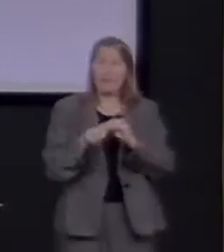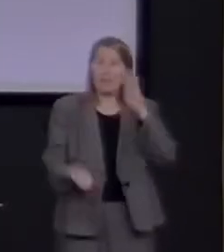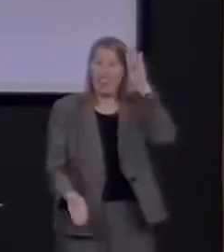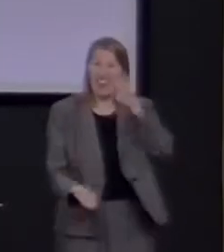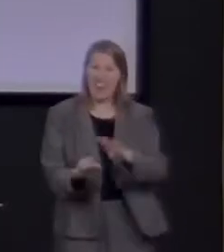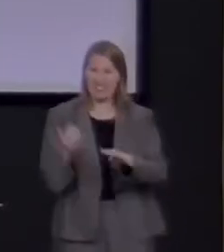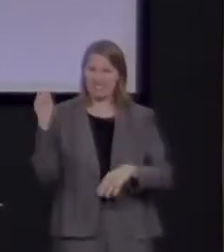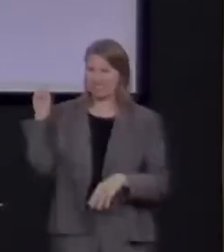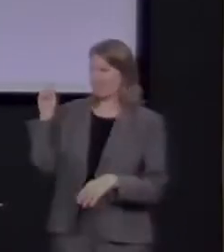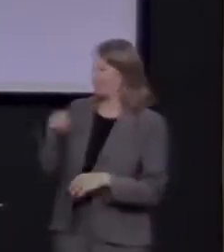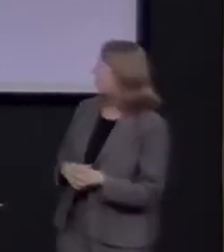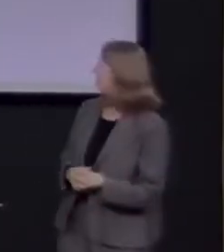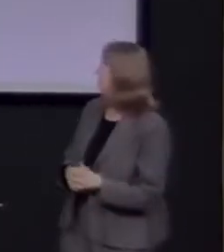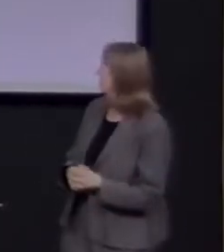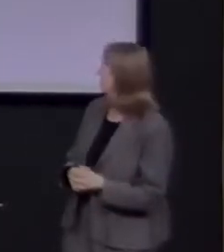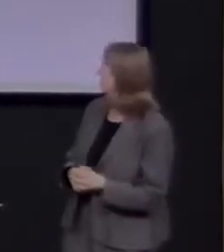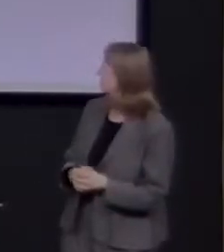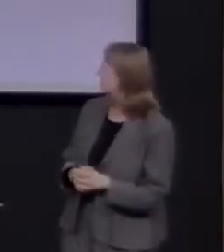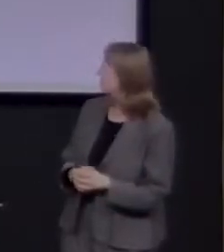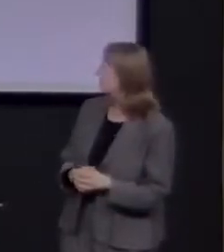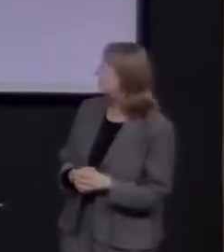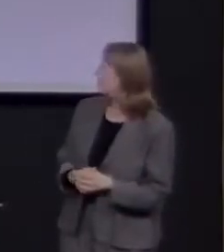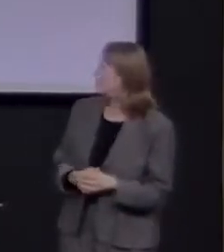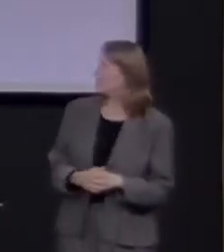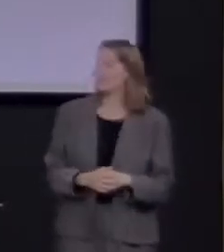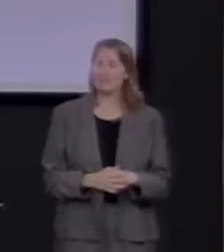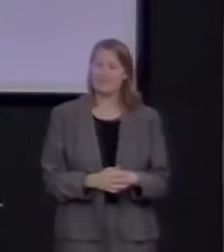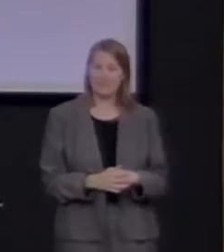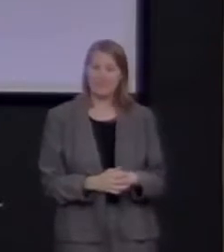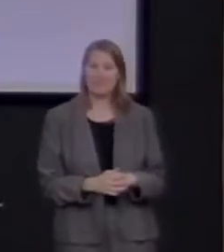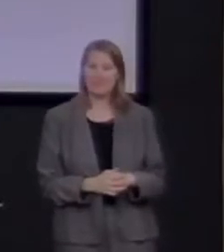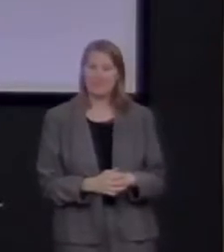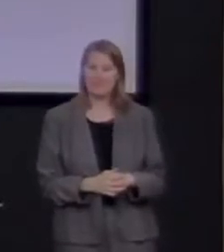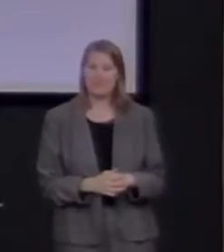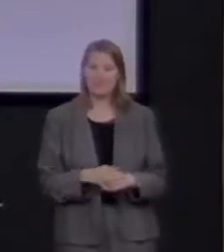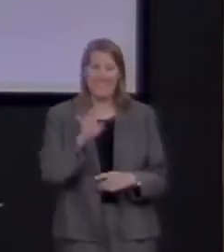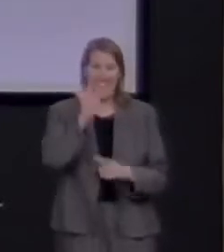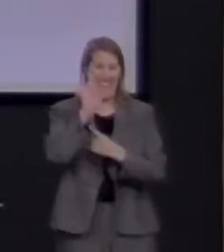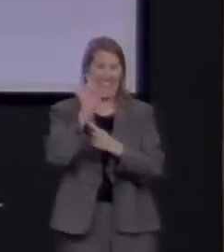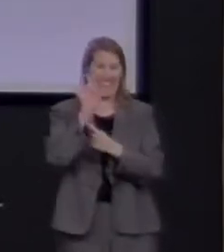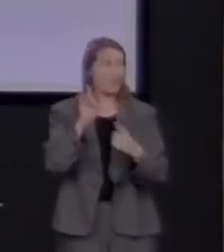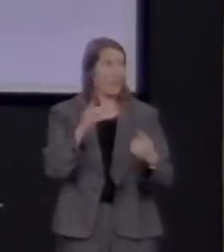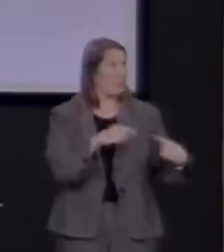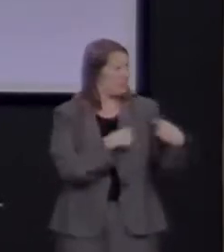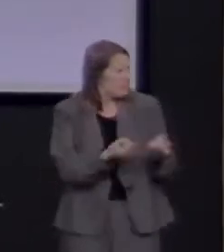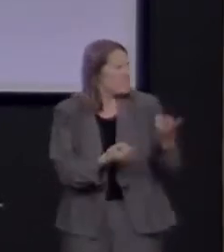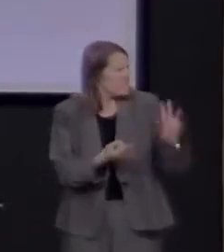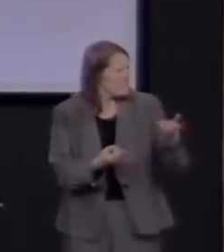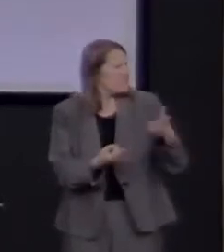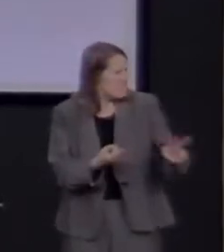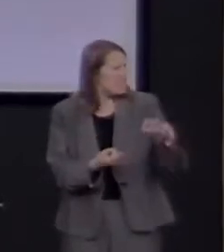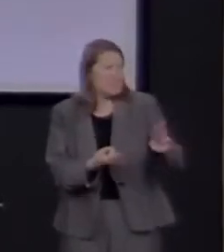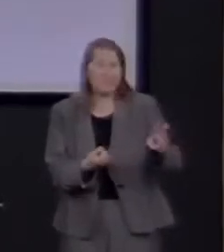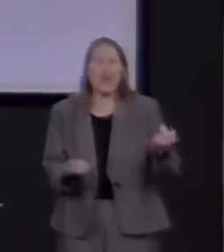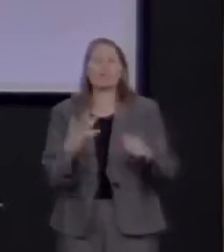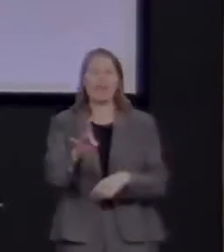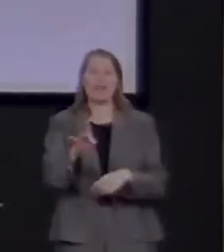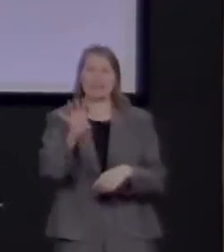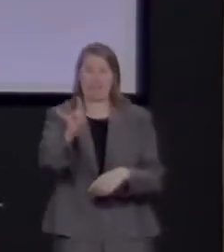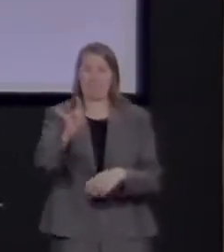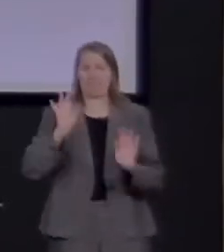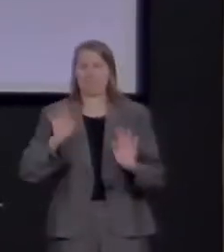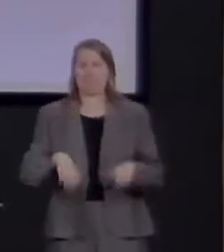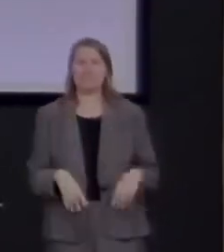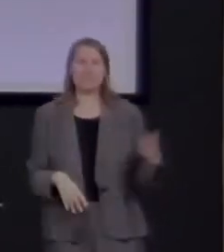in the display, and now what you're seeing on the screen is 8 dots. So now there's been a change